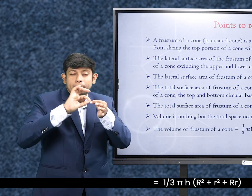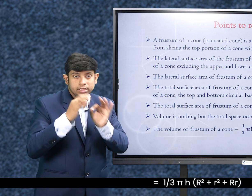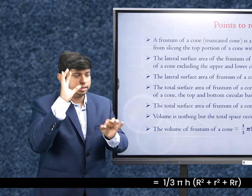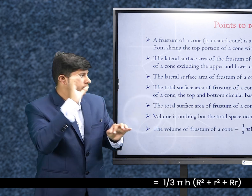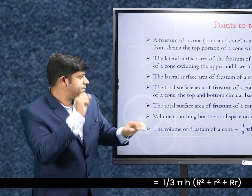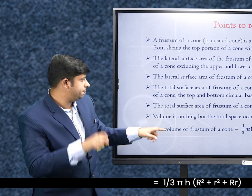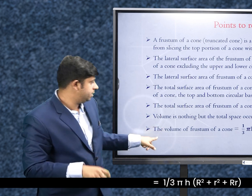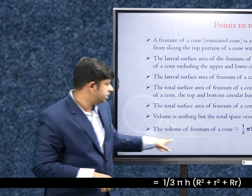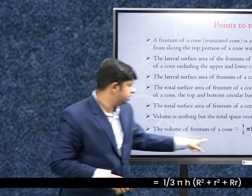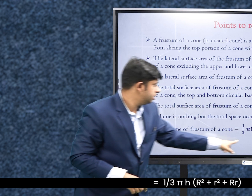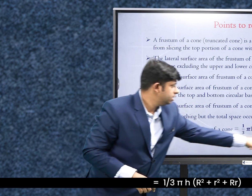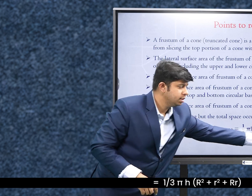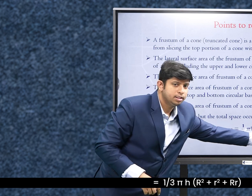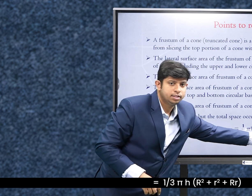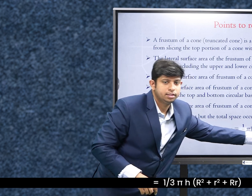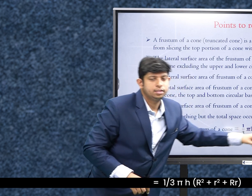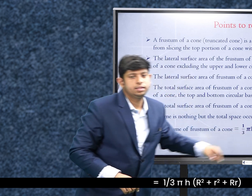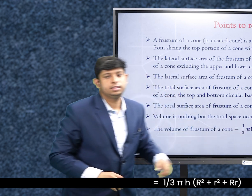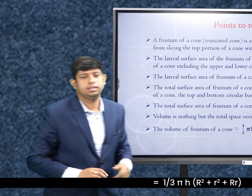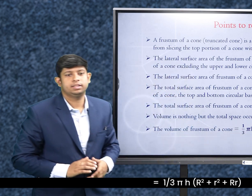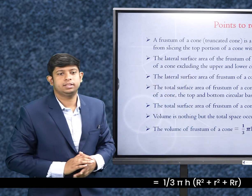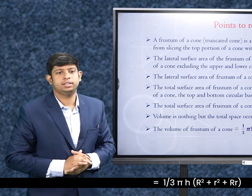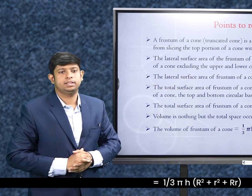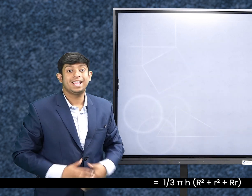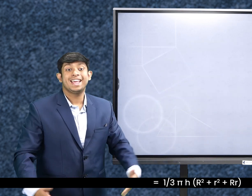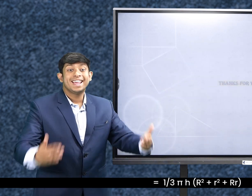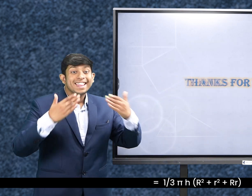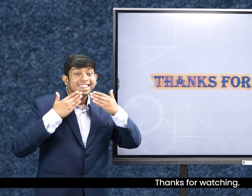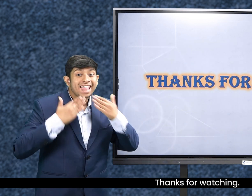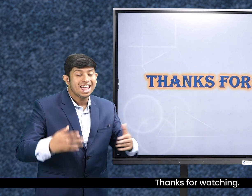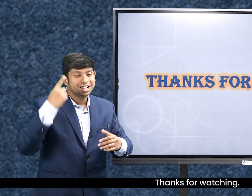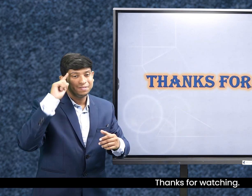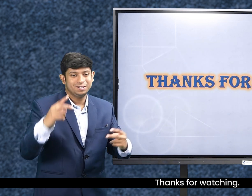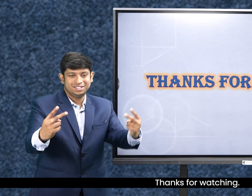plus small r square plus capital R into small r. Thanks for watching.